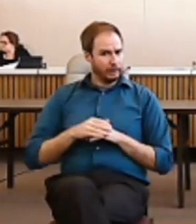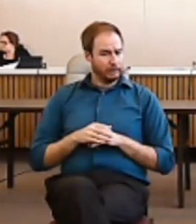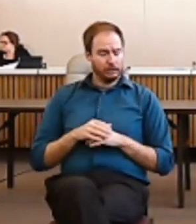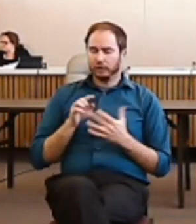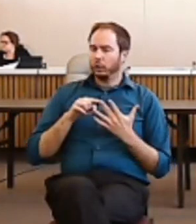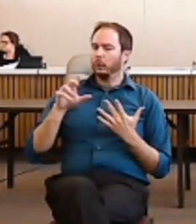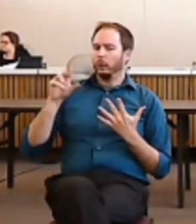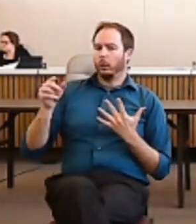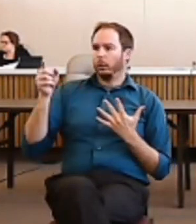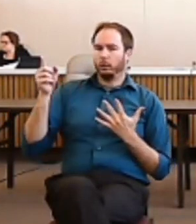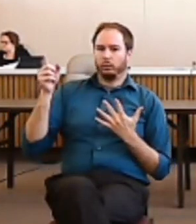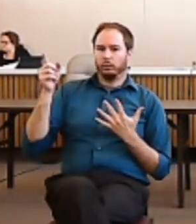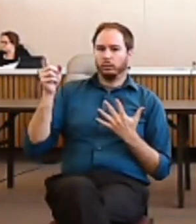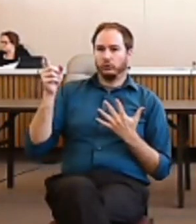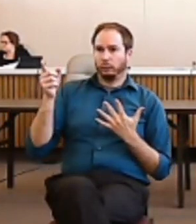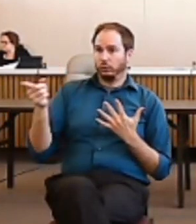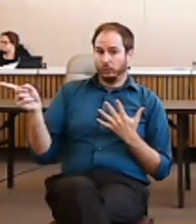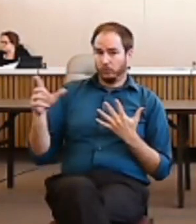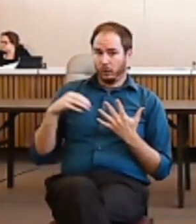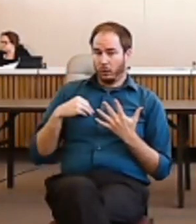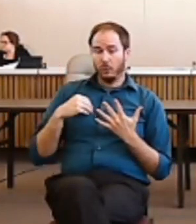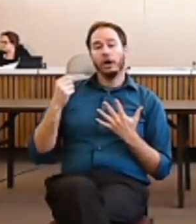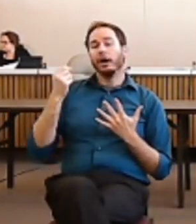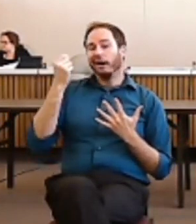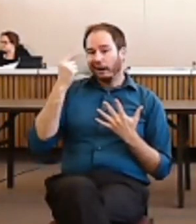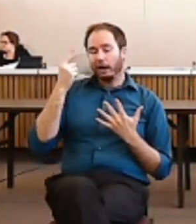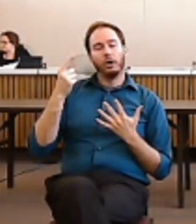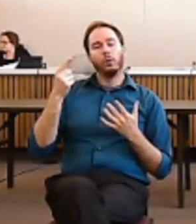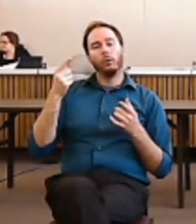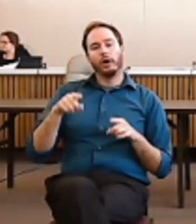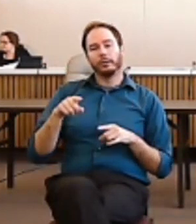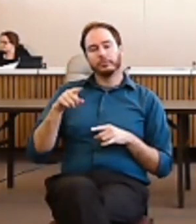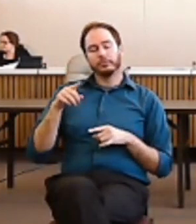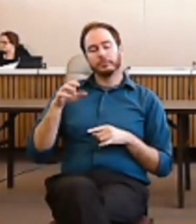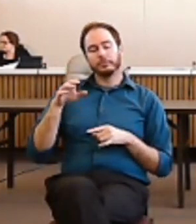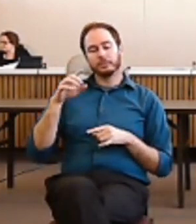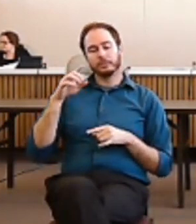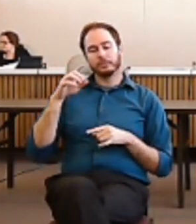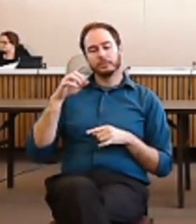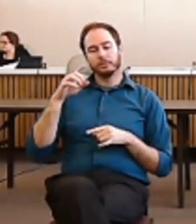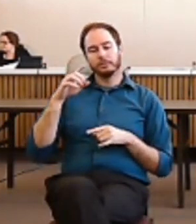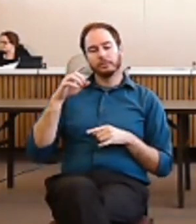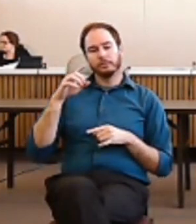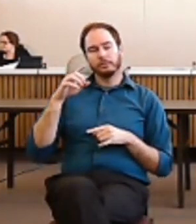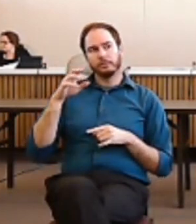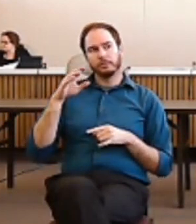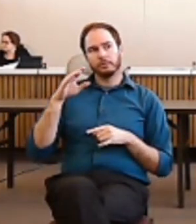No, that they own that property. But what happened is in